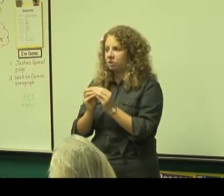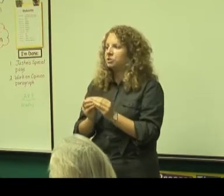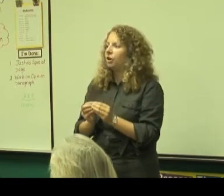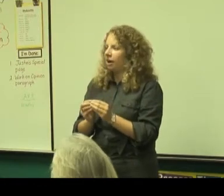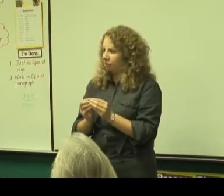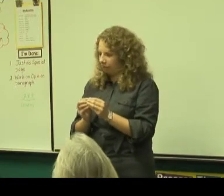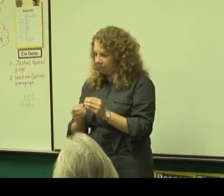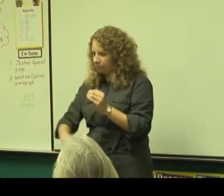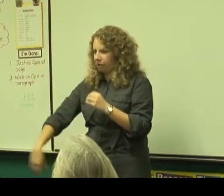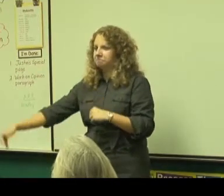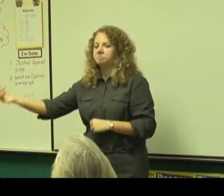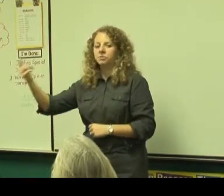So I want money more.